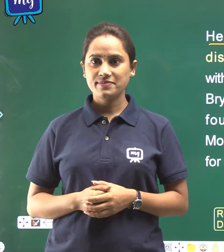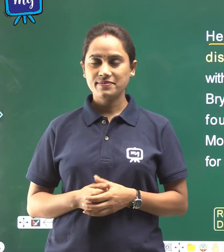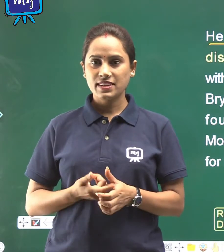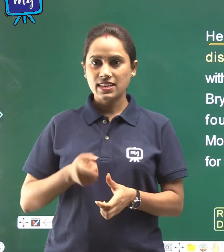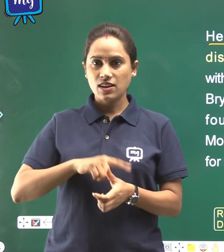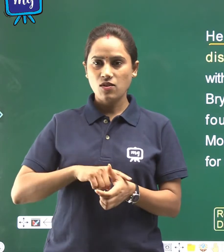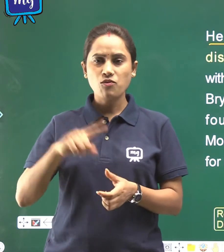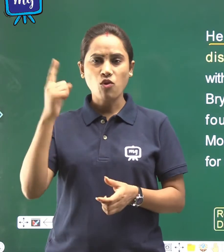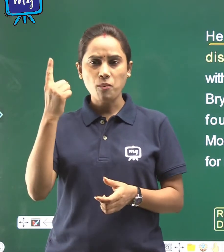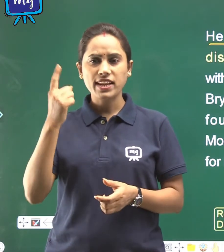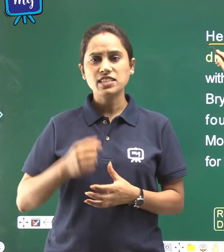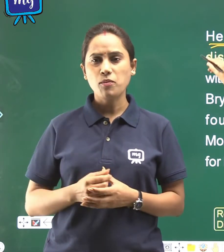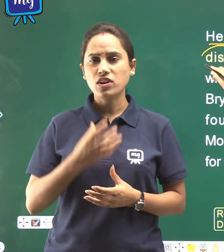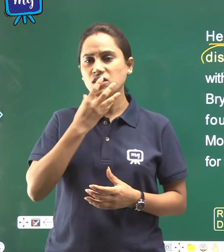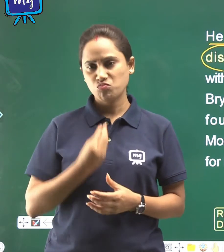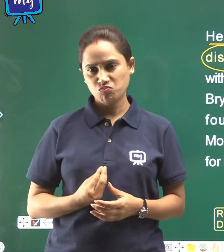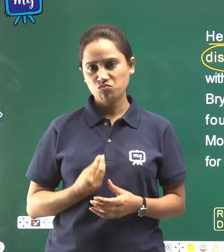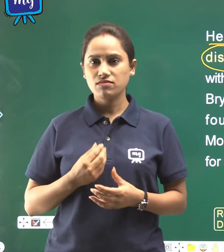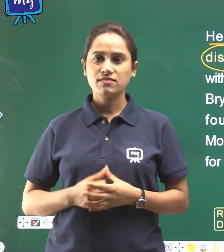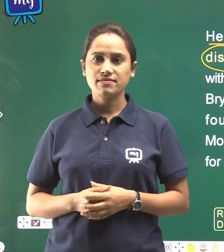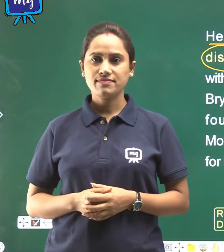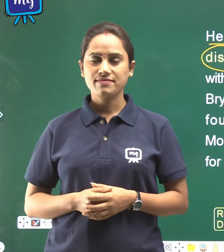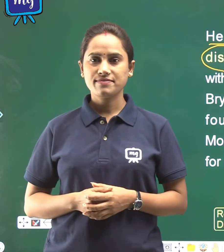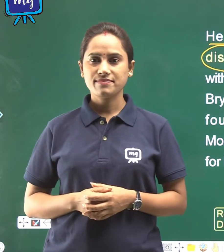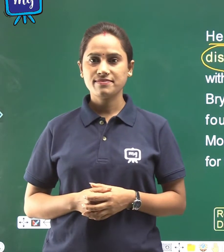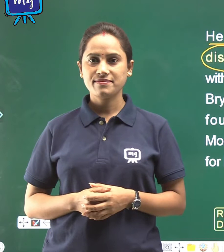from a disappointing